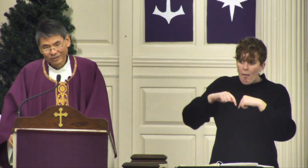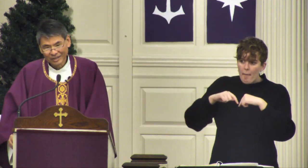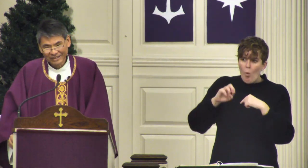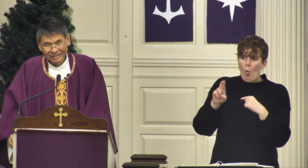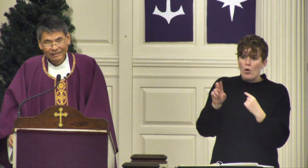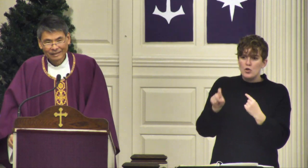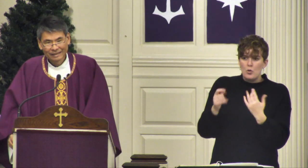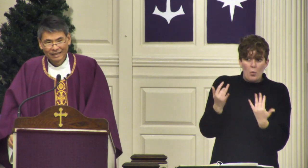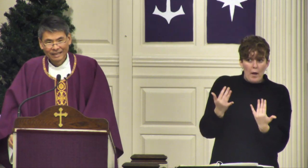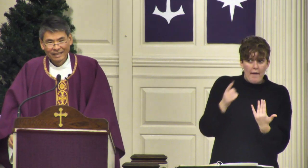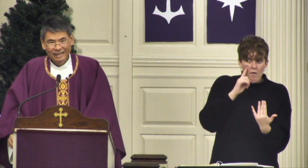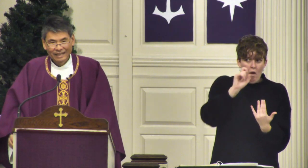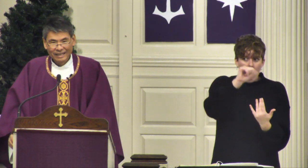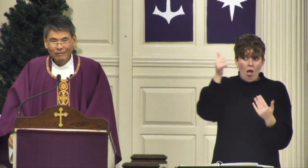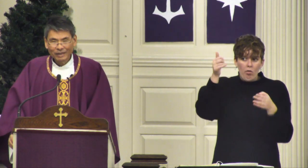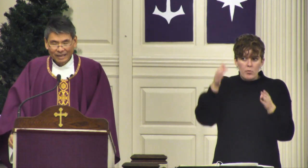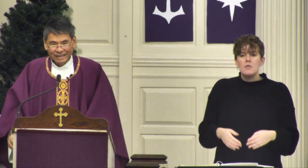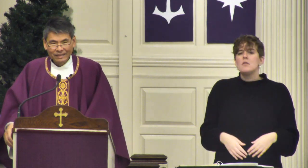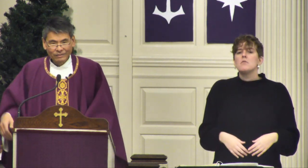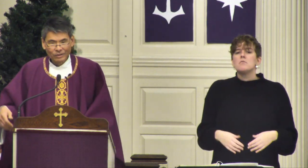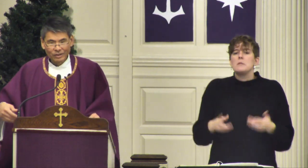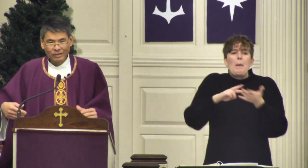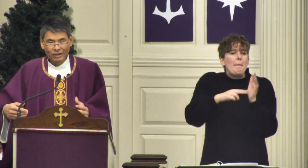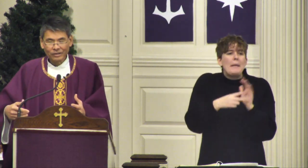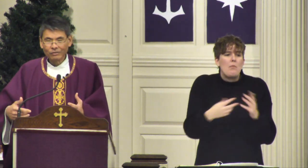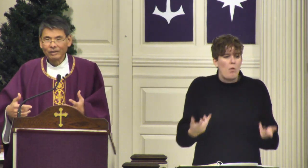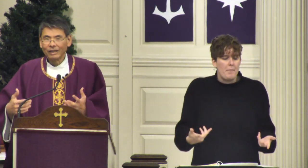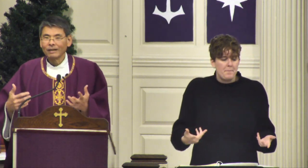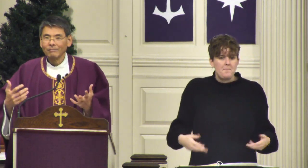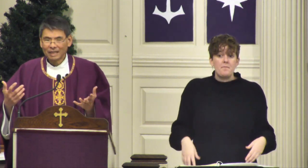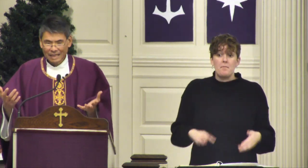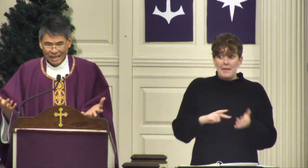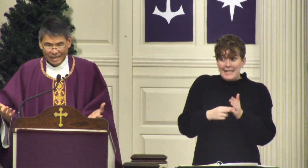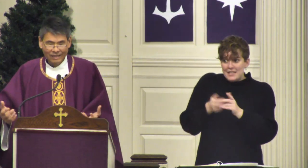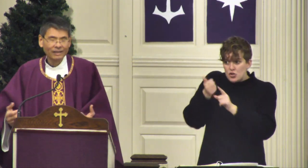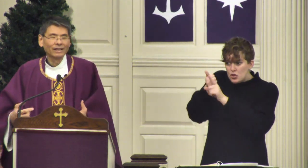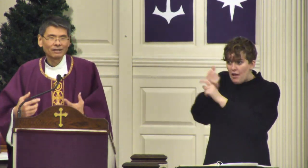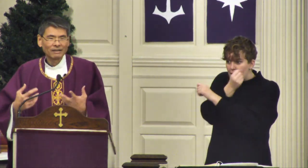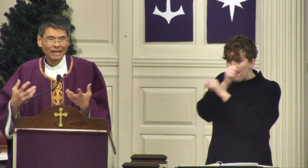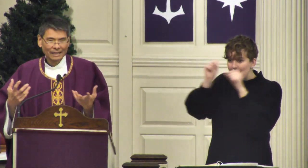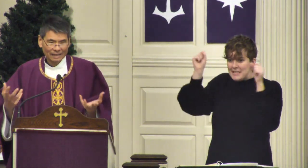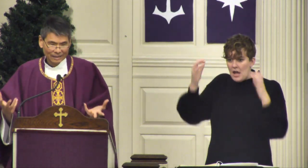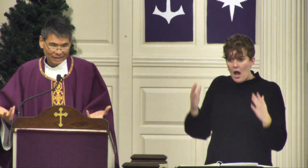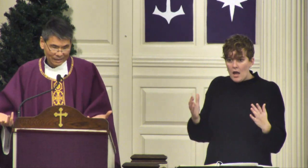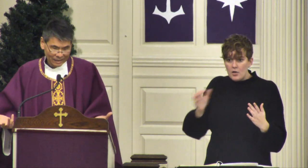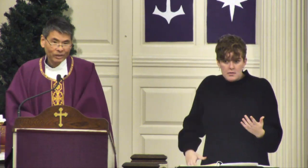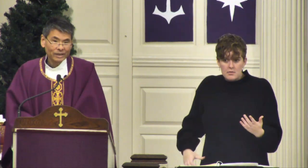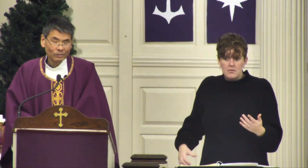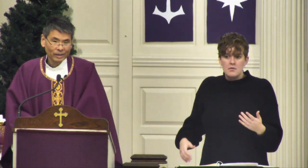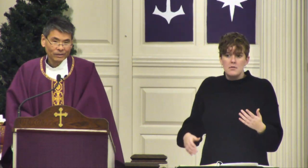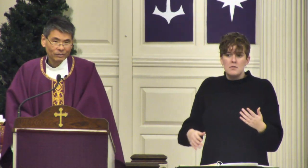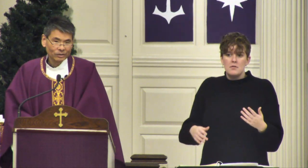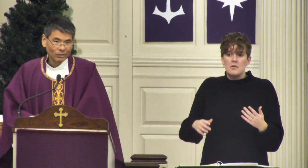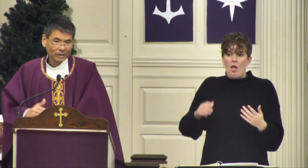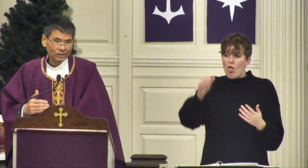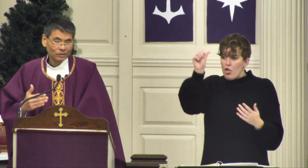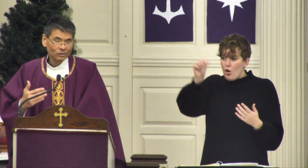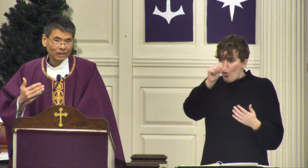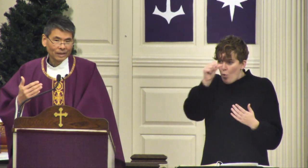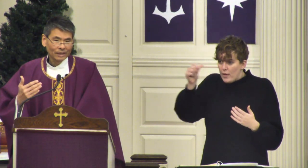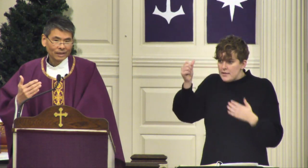another?" Now, what he means is, of course, are you the Messiah, the Christ, the anointed one who's going